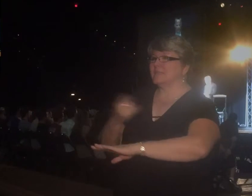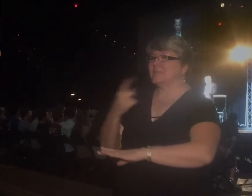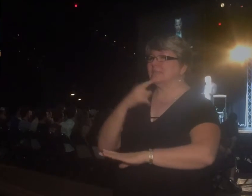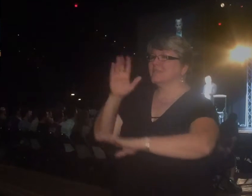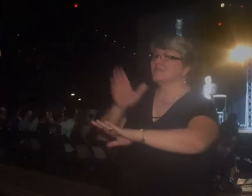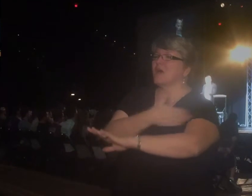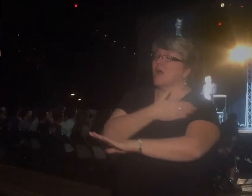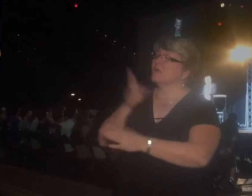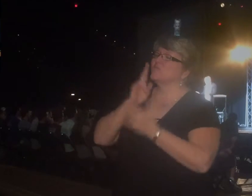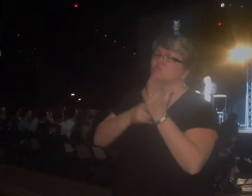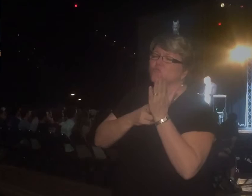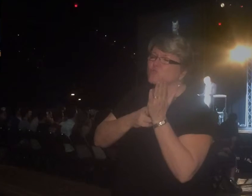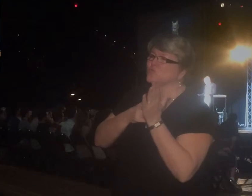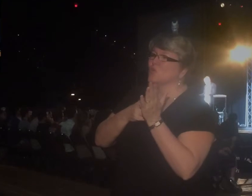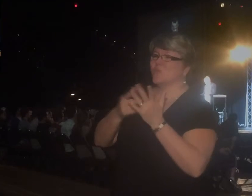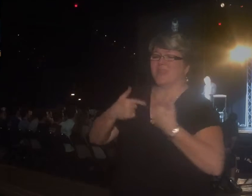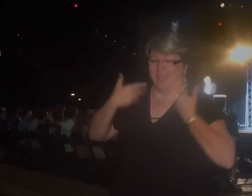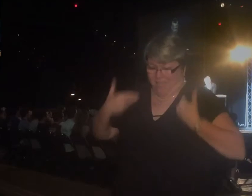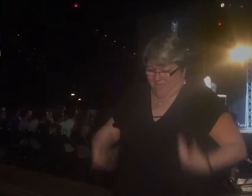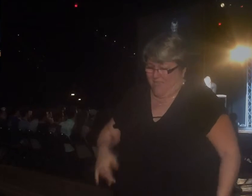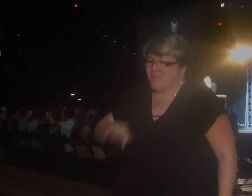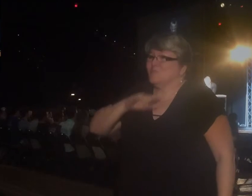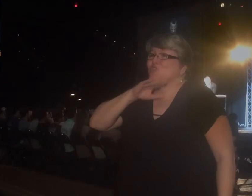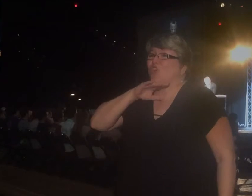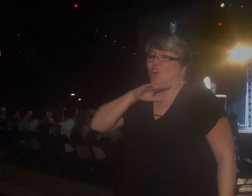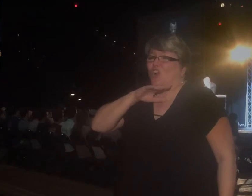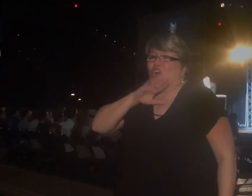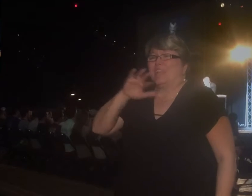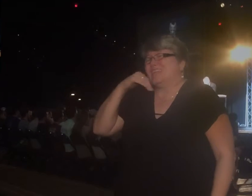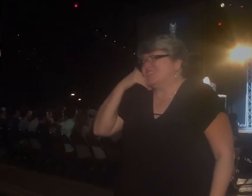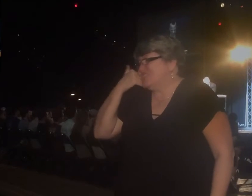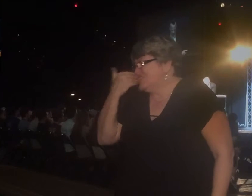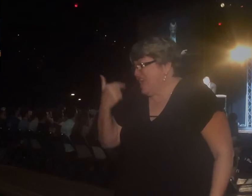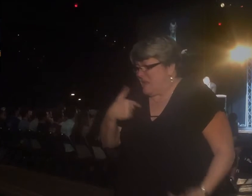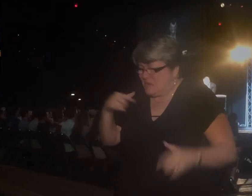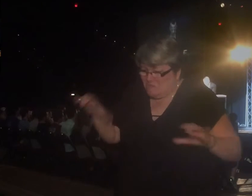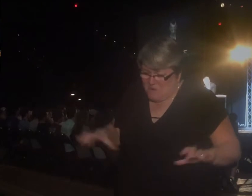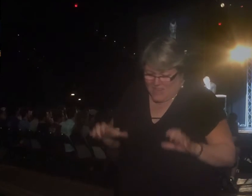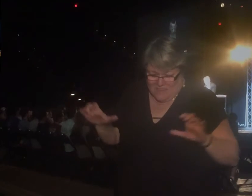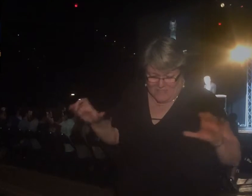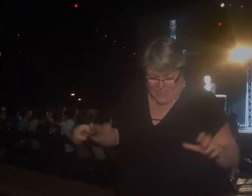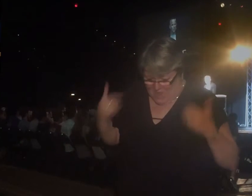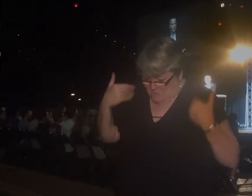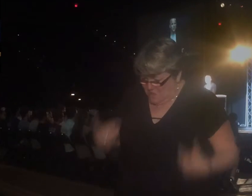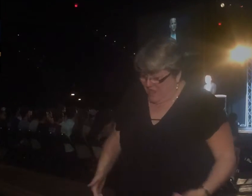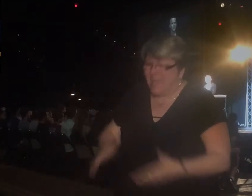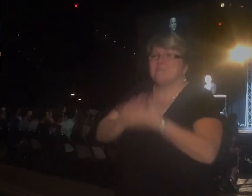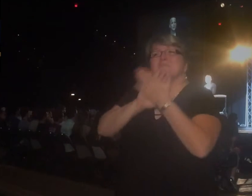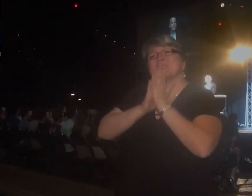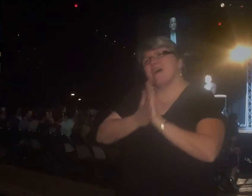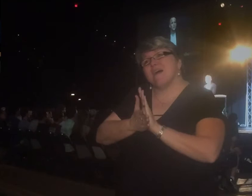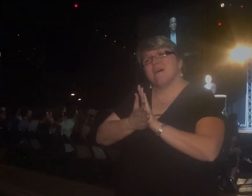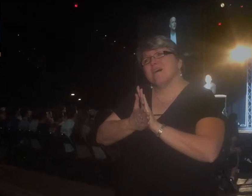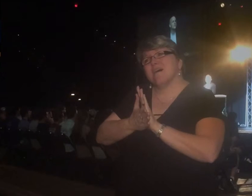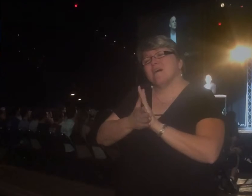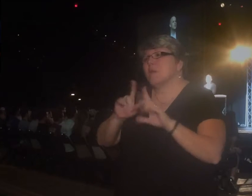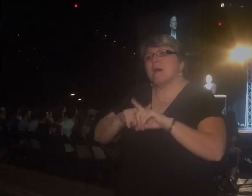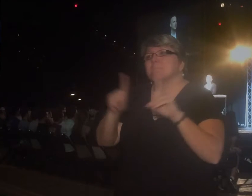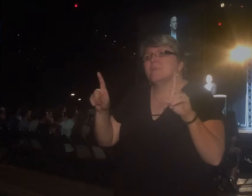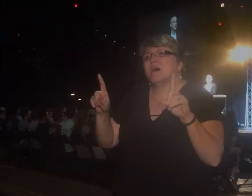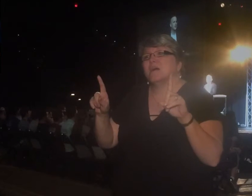over us, this hymn of truth, that I'm dirty. ashamed of what I've done and what I've